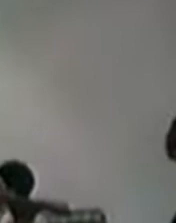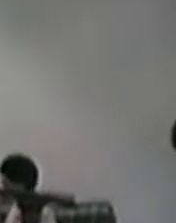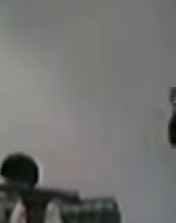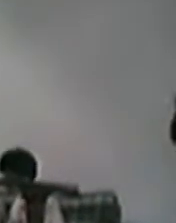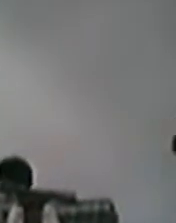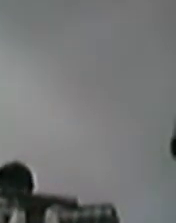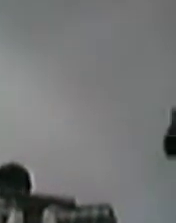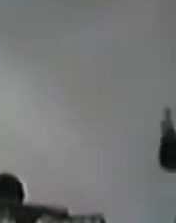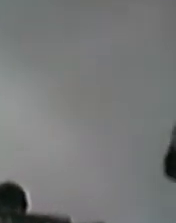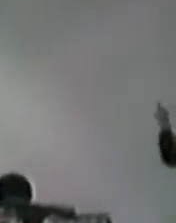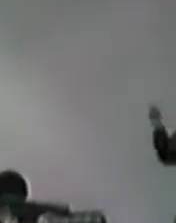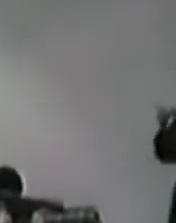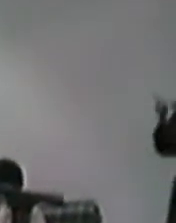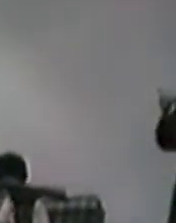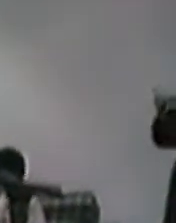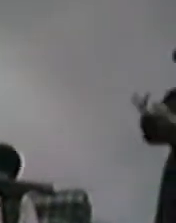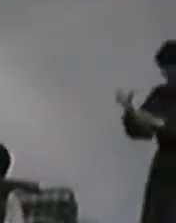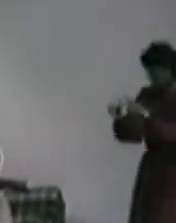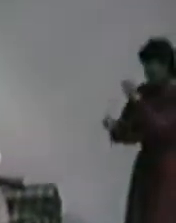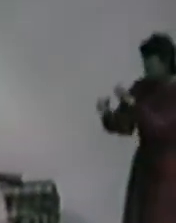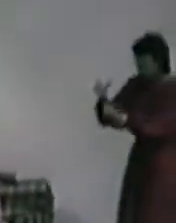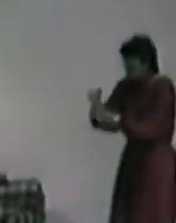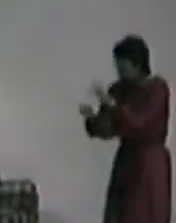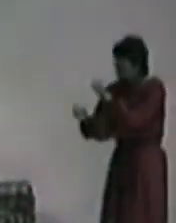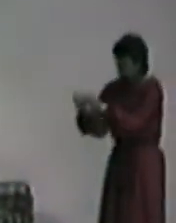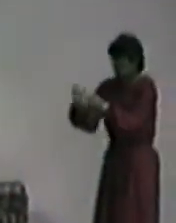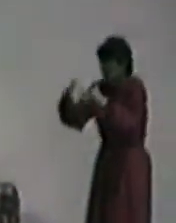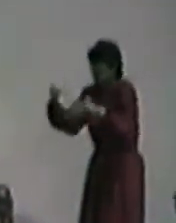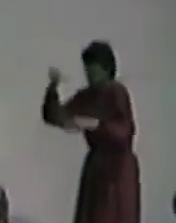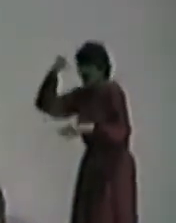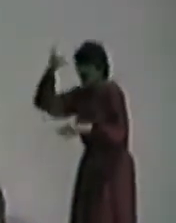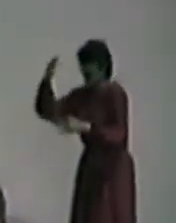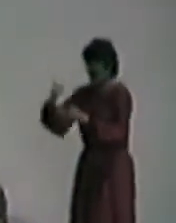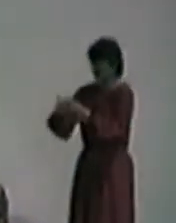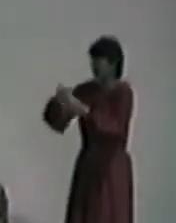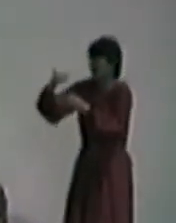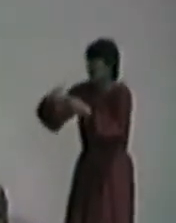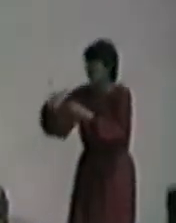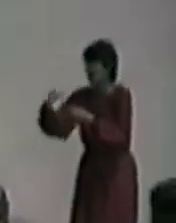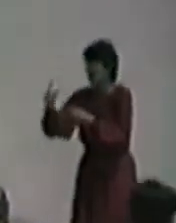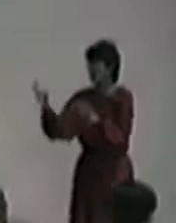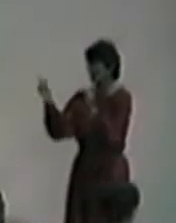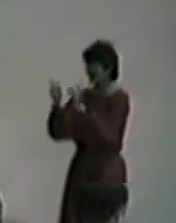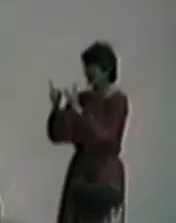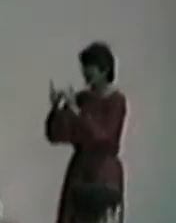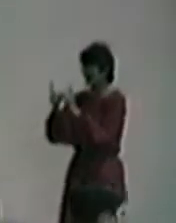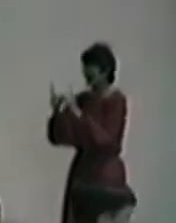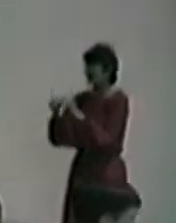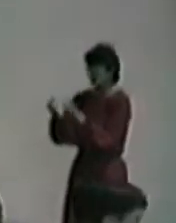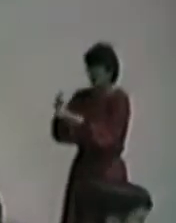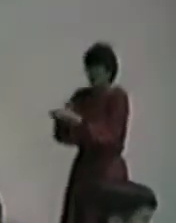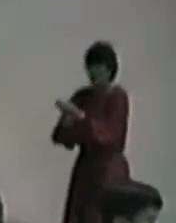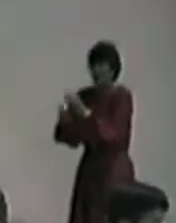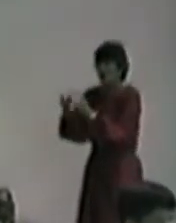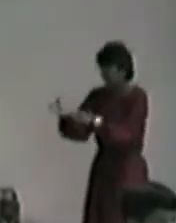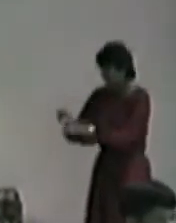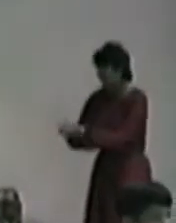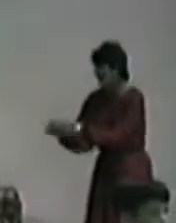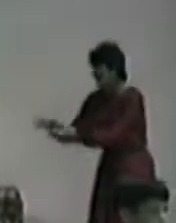she always had milk a bunch of cows before we could go on a date. And she'd go in and rinse her hands off, and then she'd put